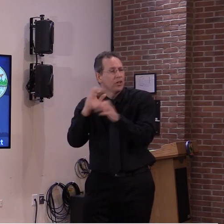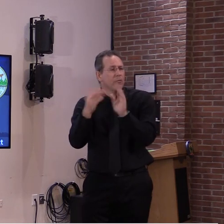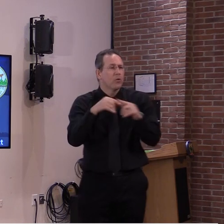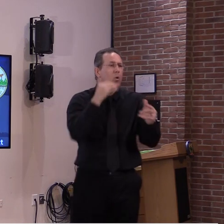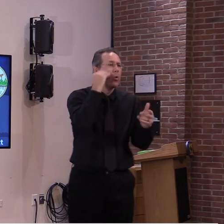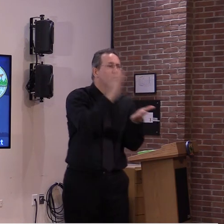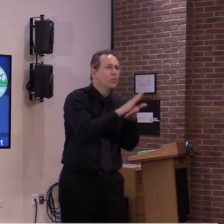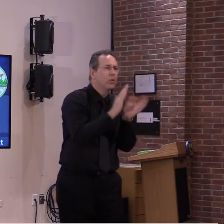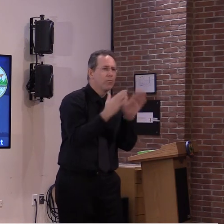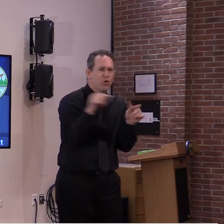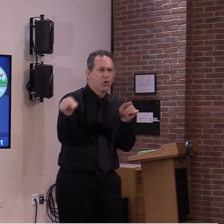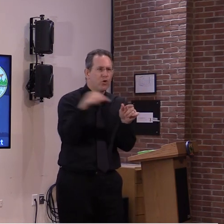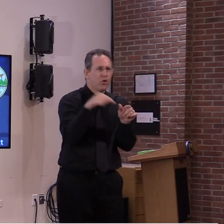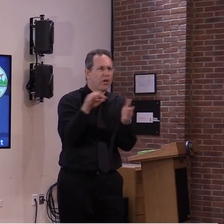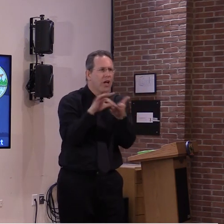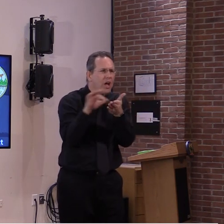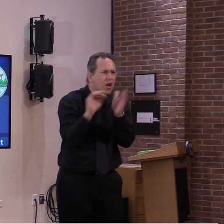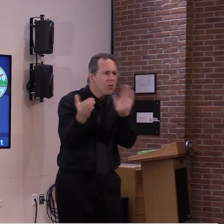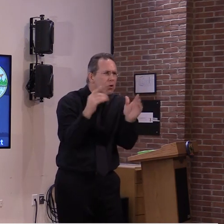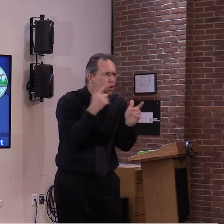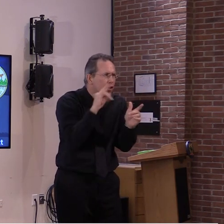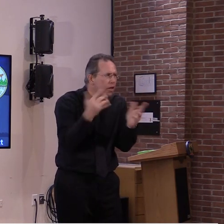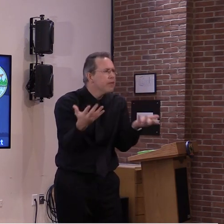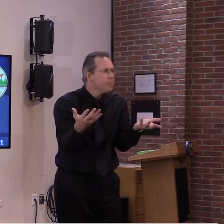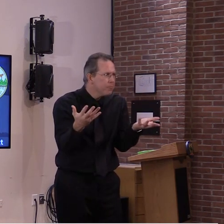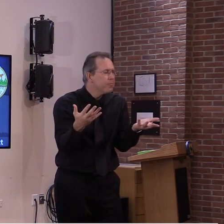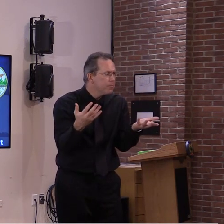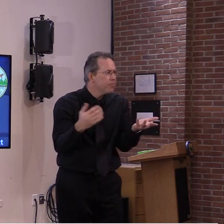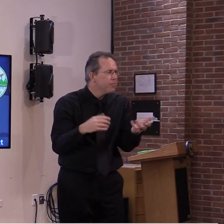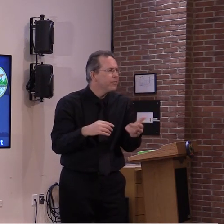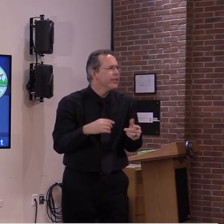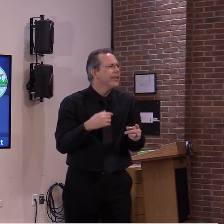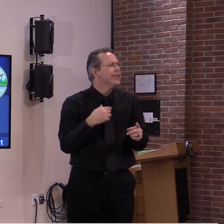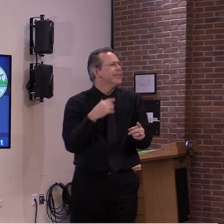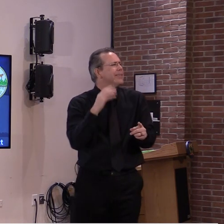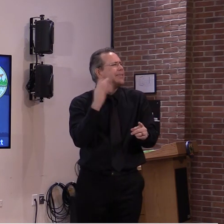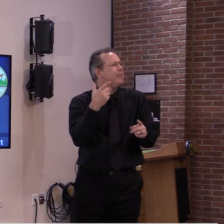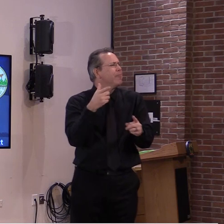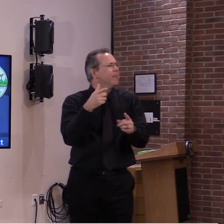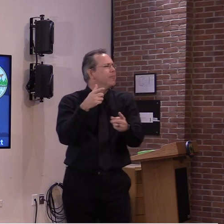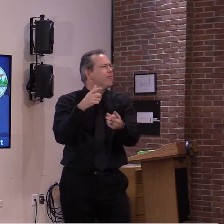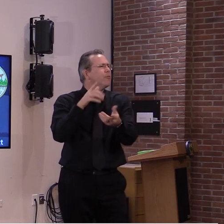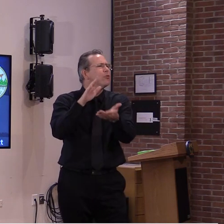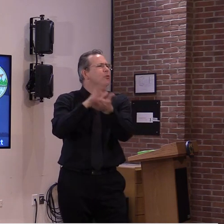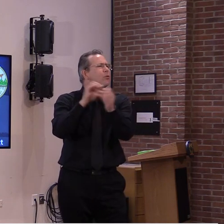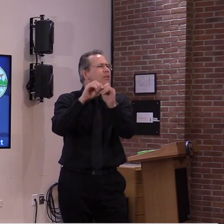$18,000, even though her kid is one of, I guess, six kids in that district who don't have,